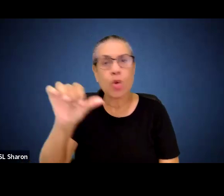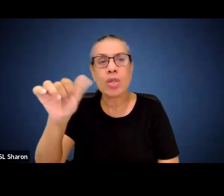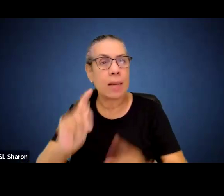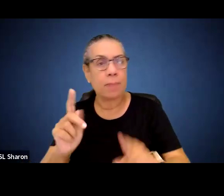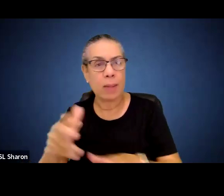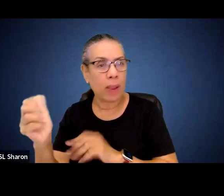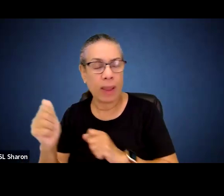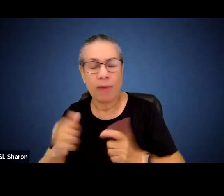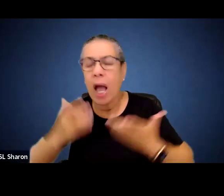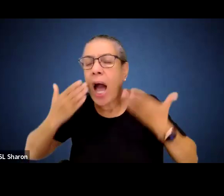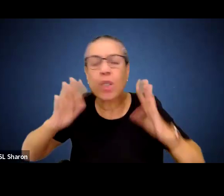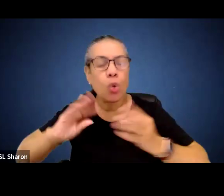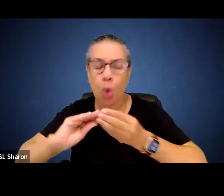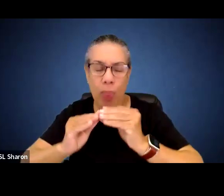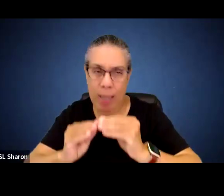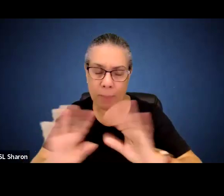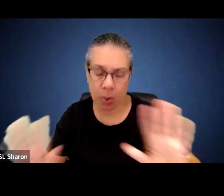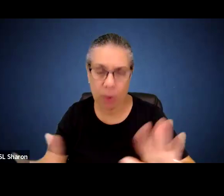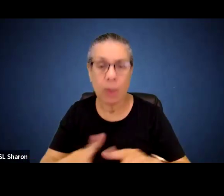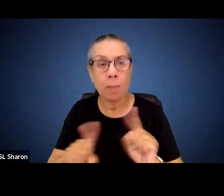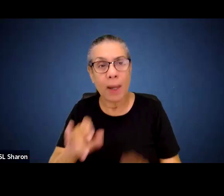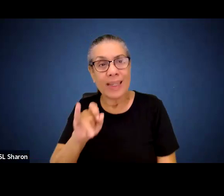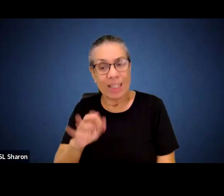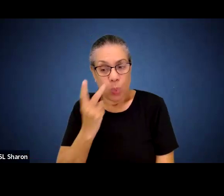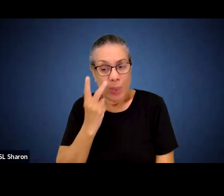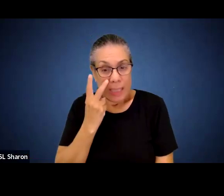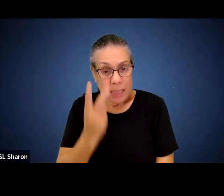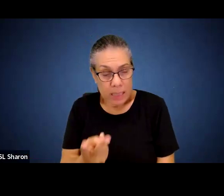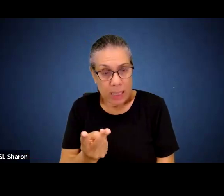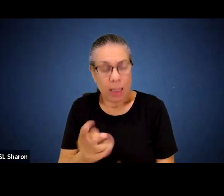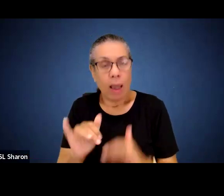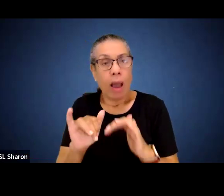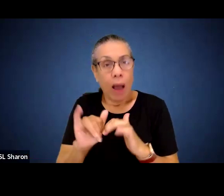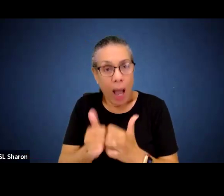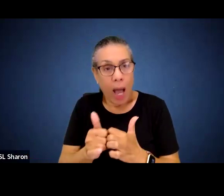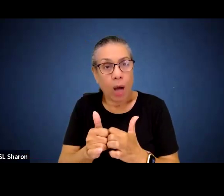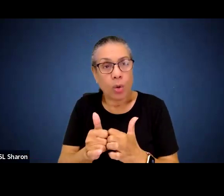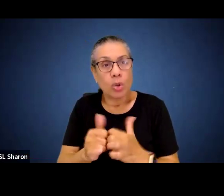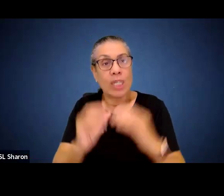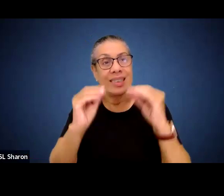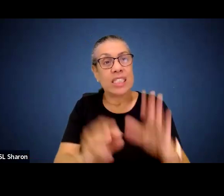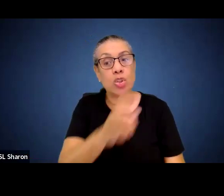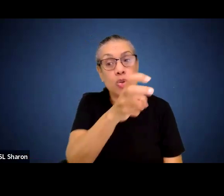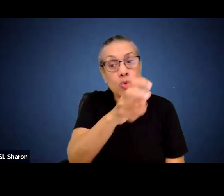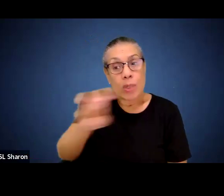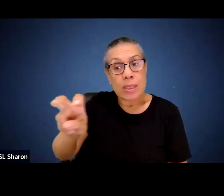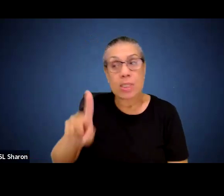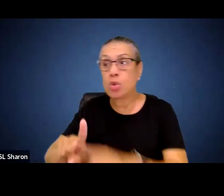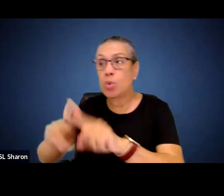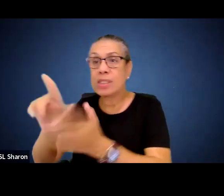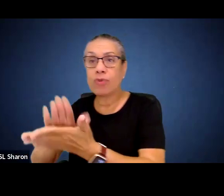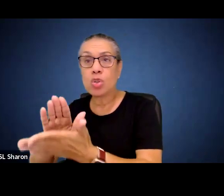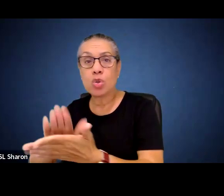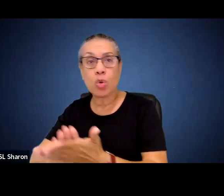what those magic numbers are, but when we can see how that disrupts the education for kids,